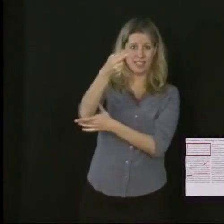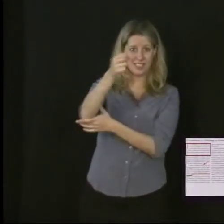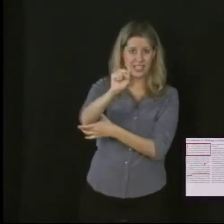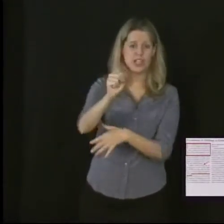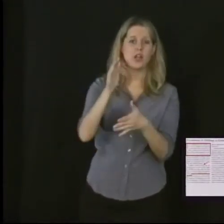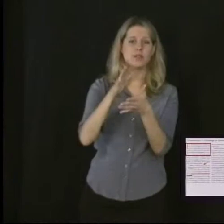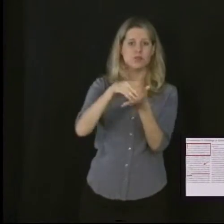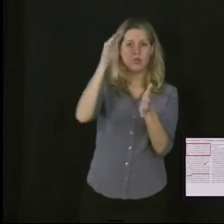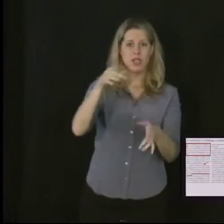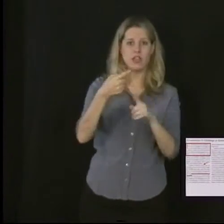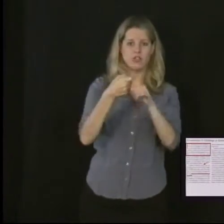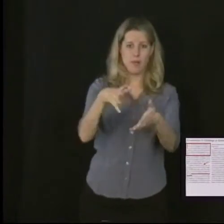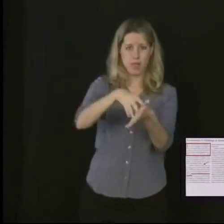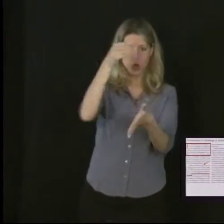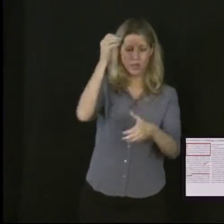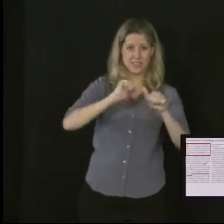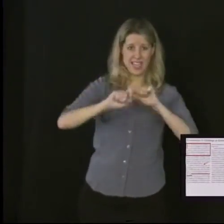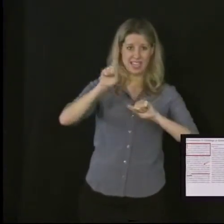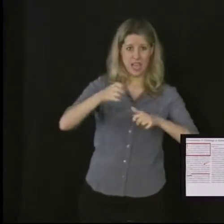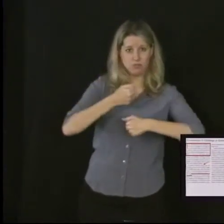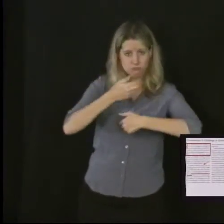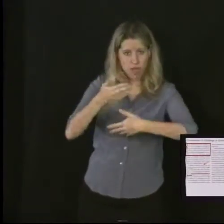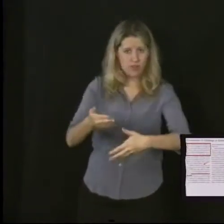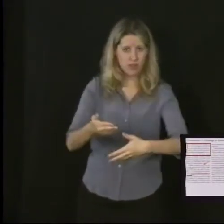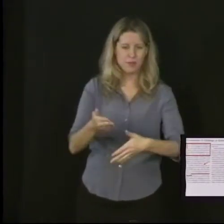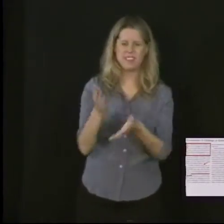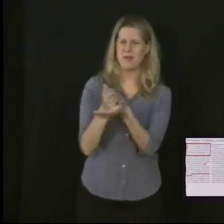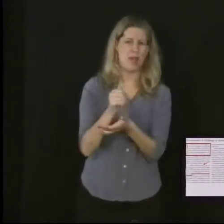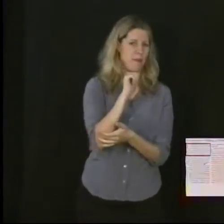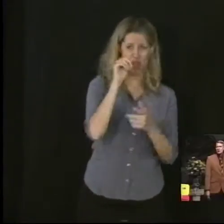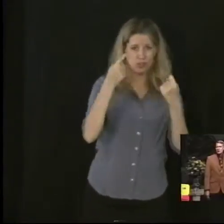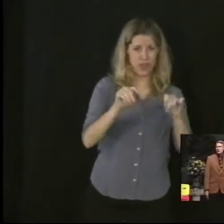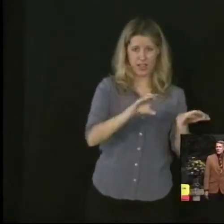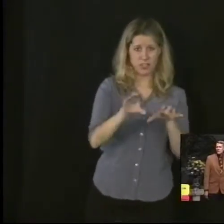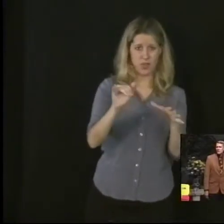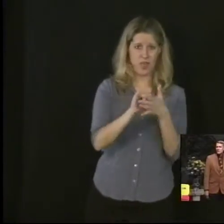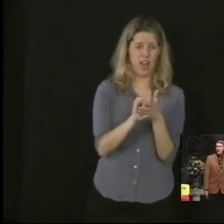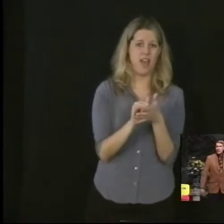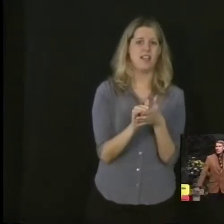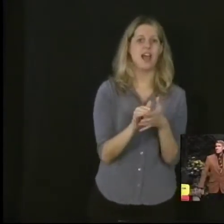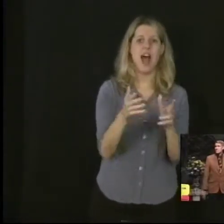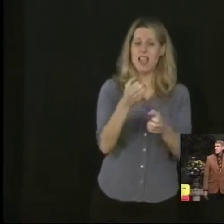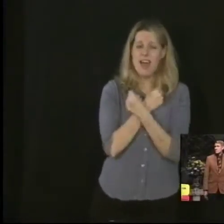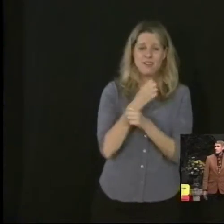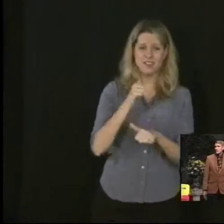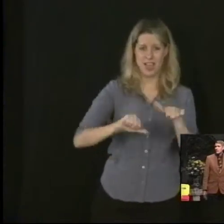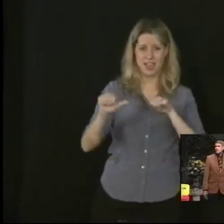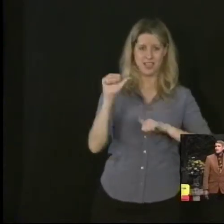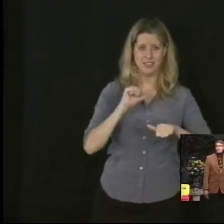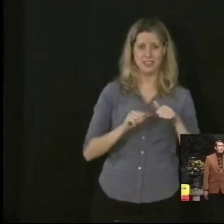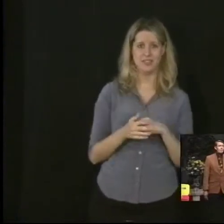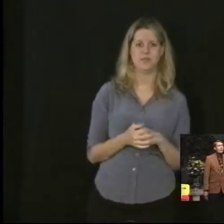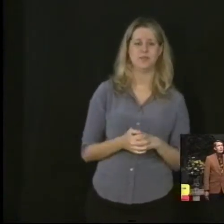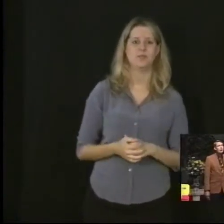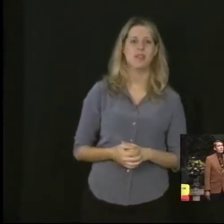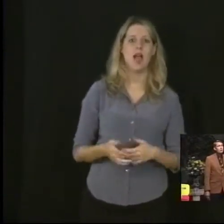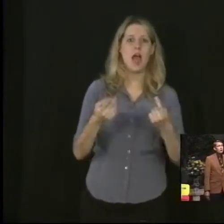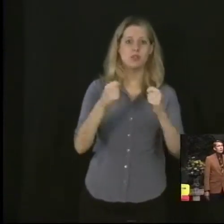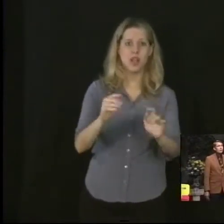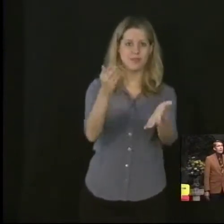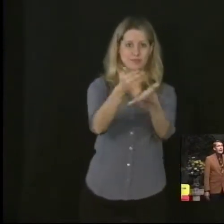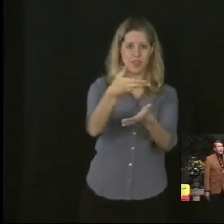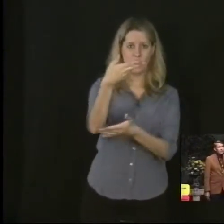has to offer, let me stop right there. I'm not trying to prevent students from learning what science has to offer. I love science. I'm trying